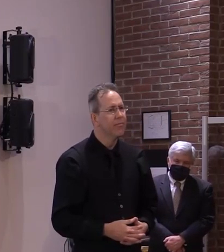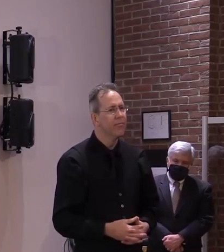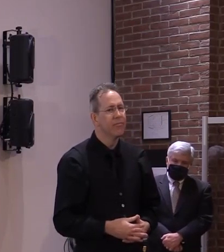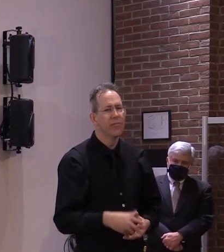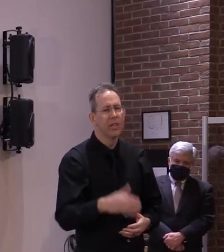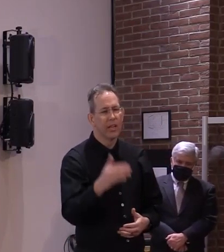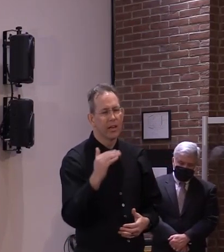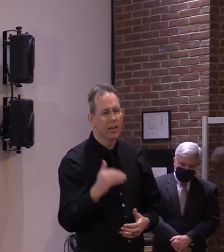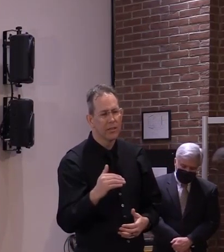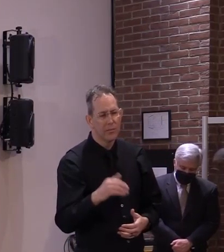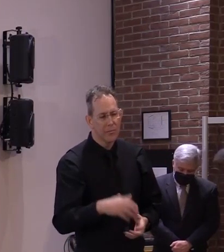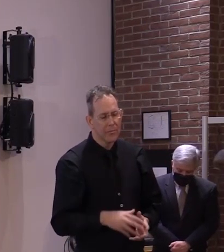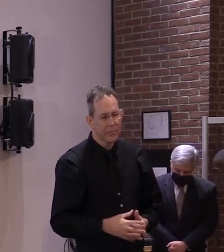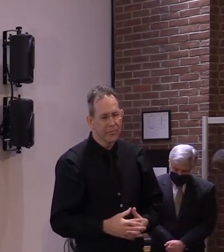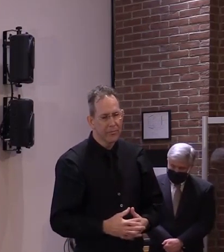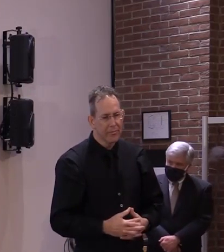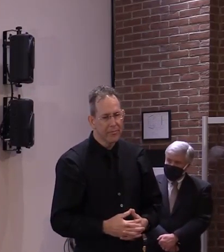Liam, VPR.